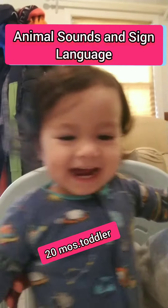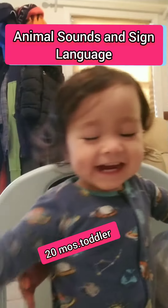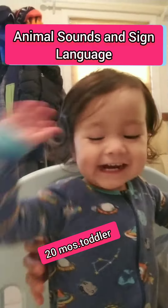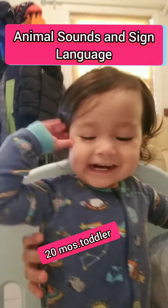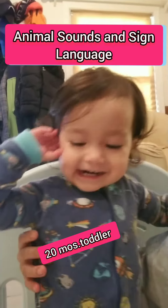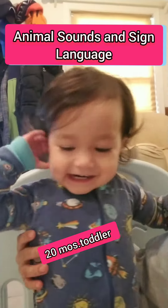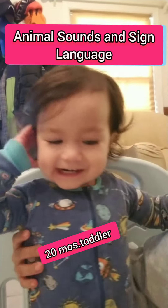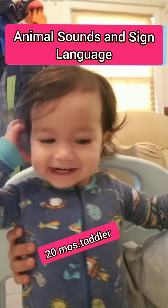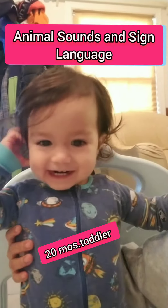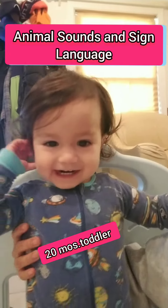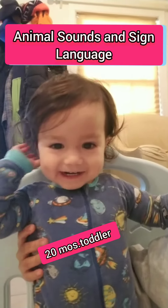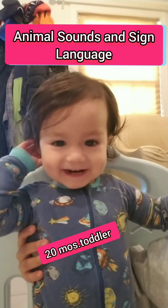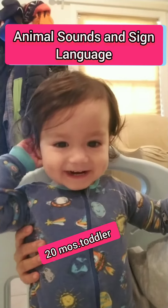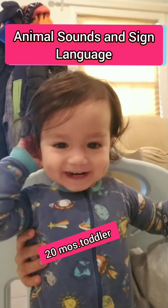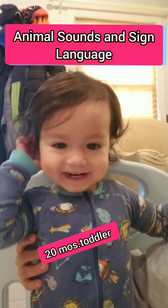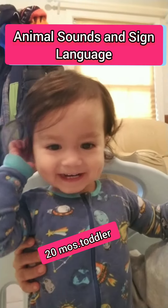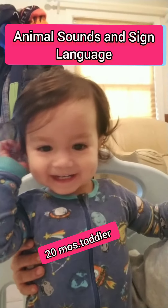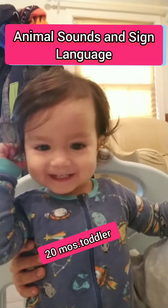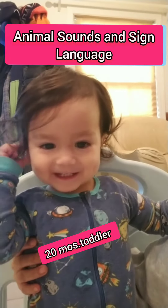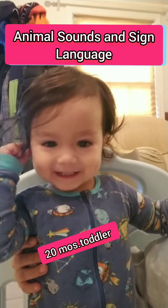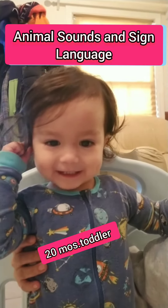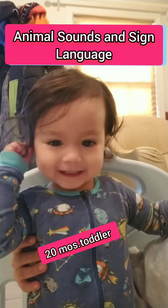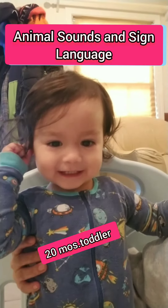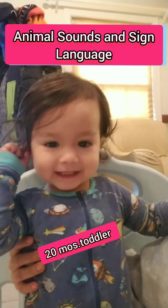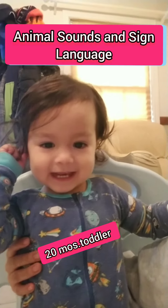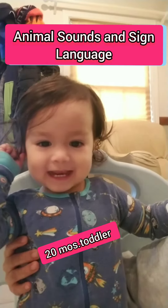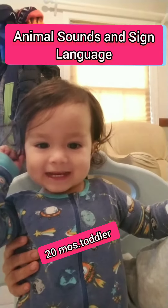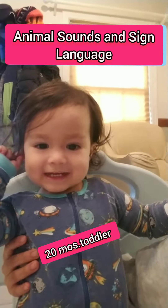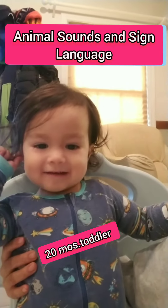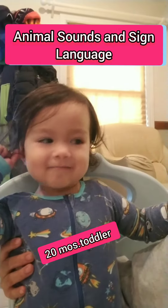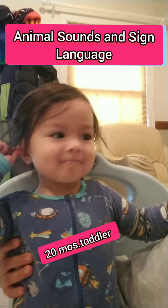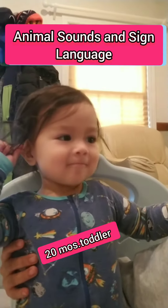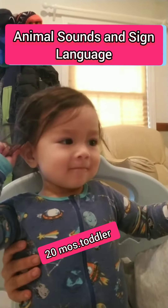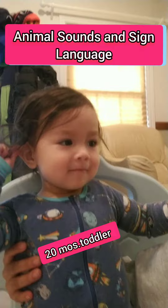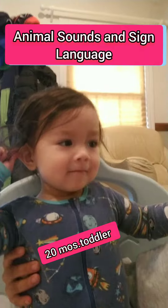very good how about the duck